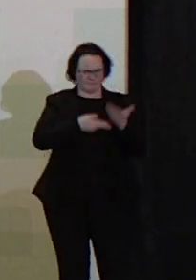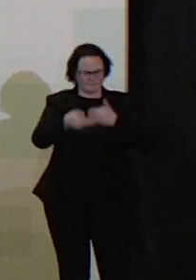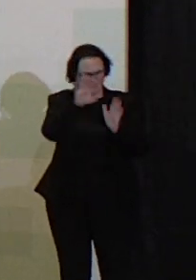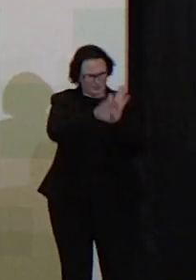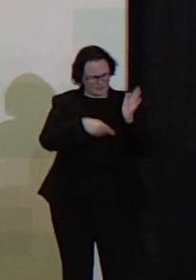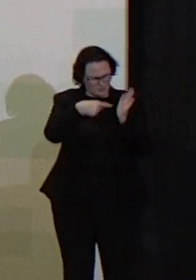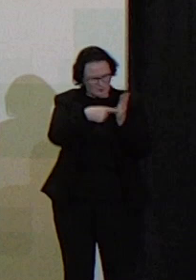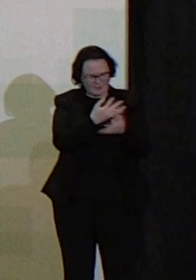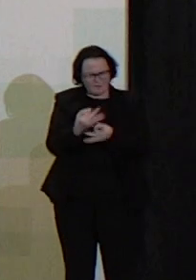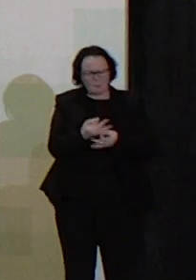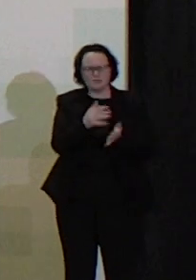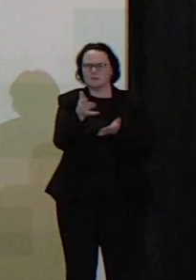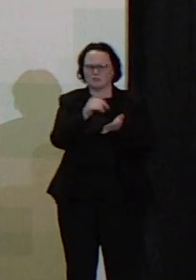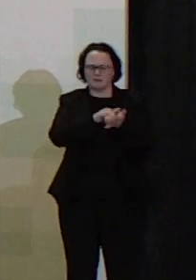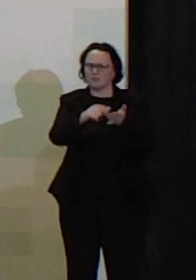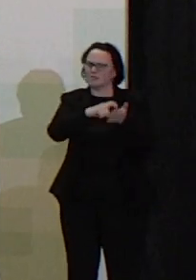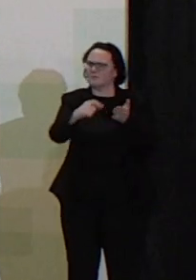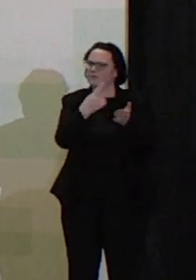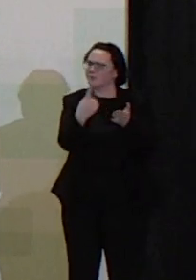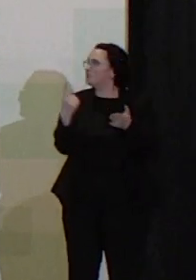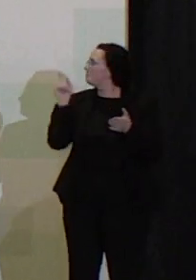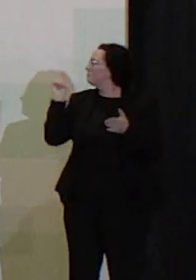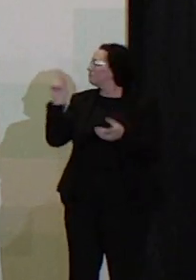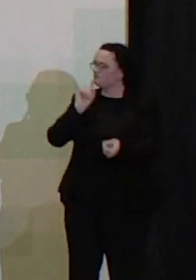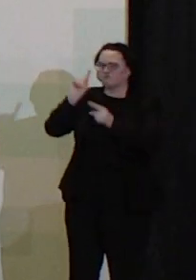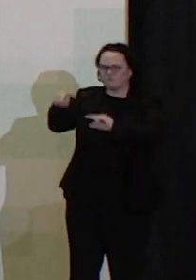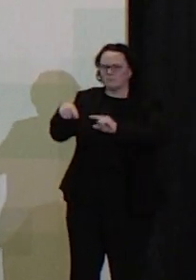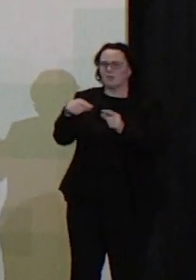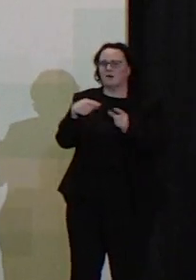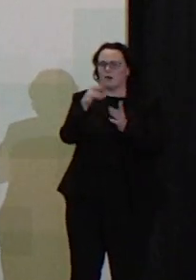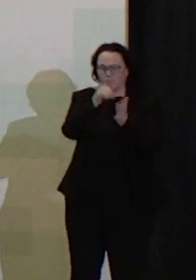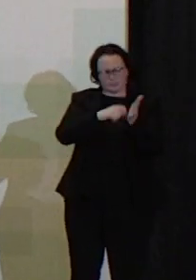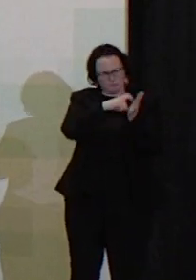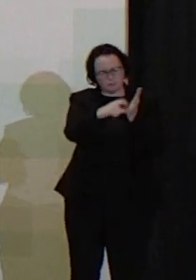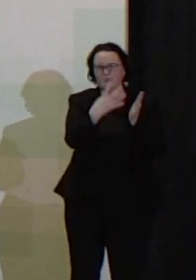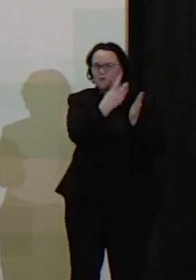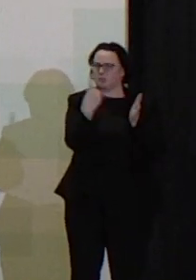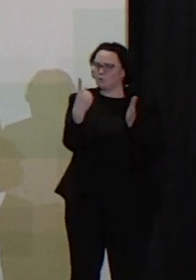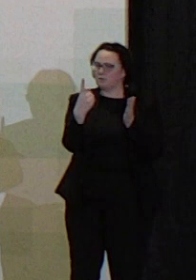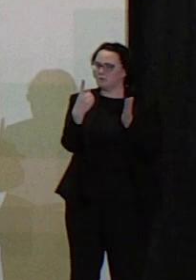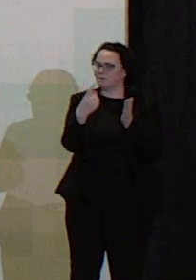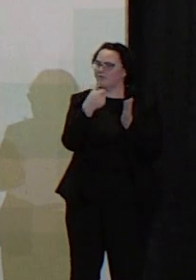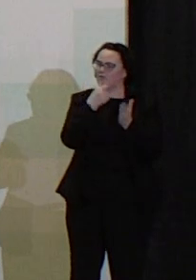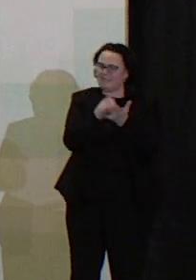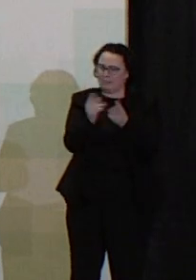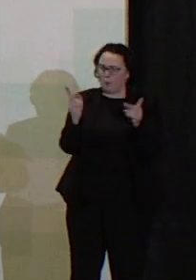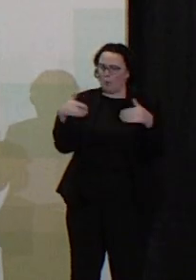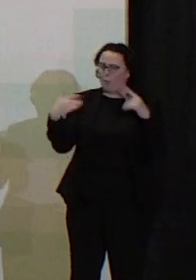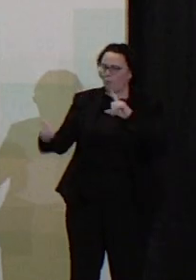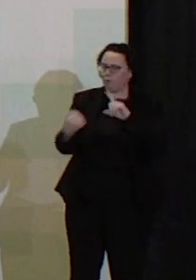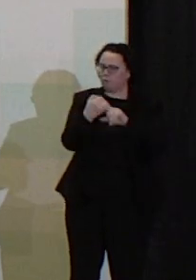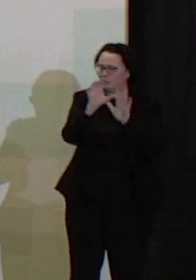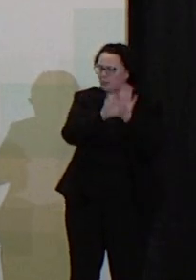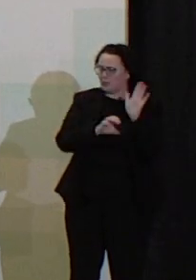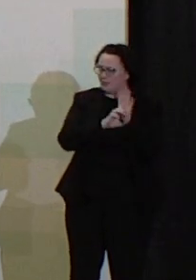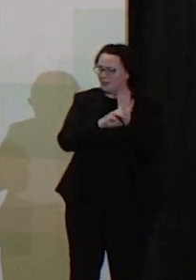Article 41. Well, I always think at Article 41, the opening line is the most dramatic line in the Irish Constitution.